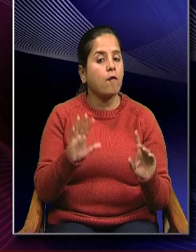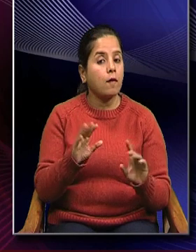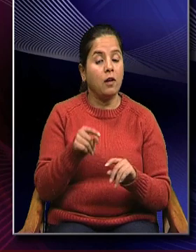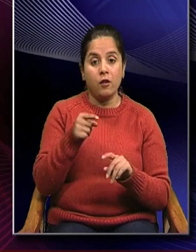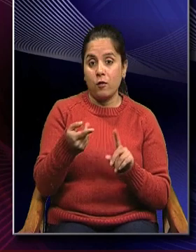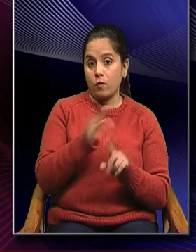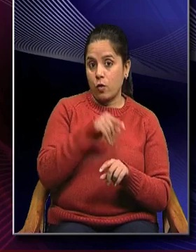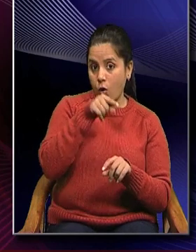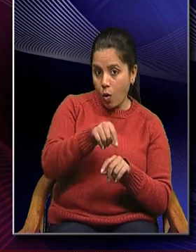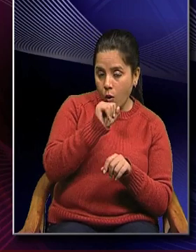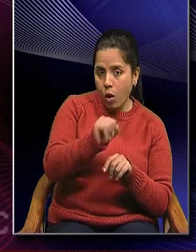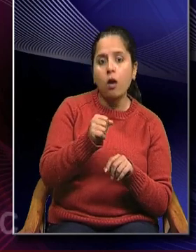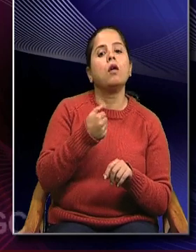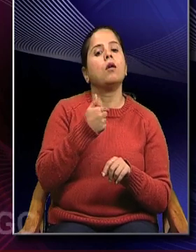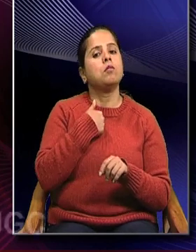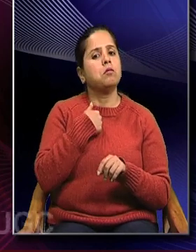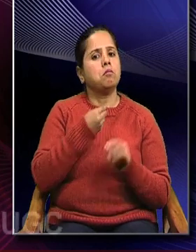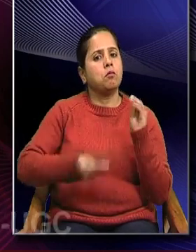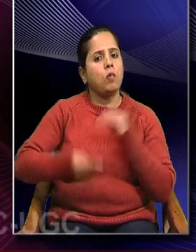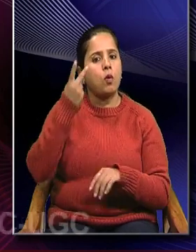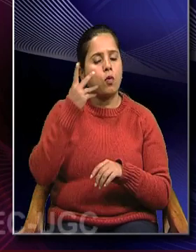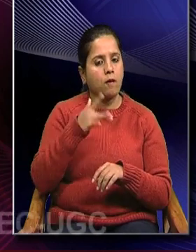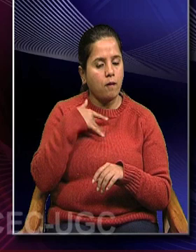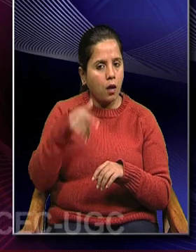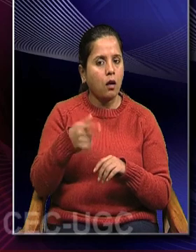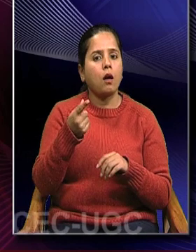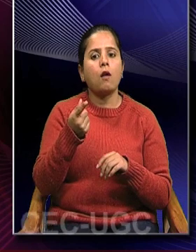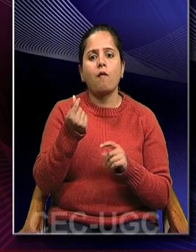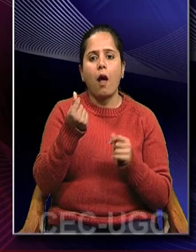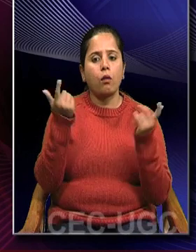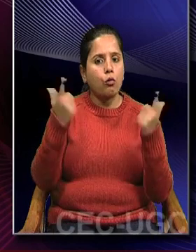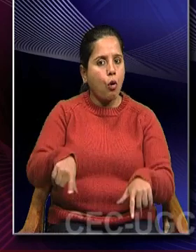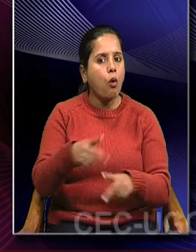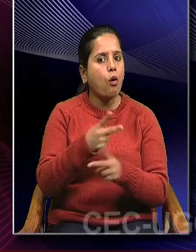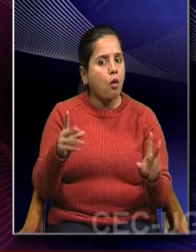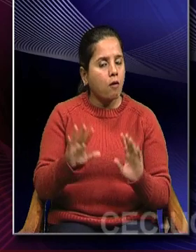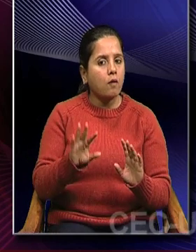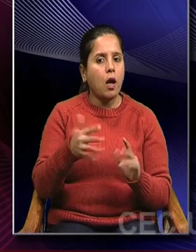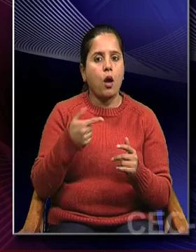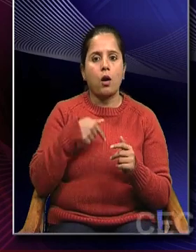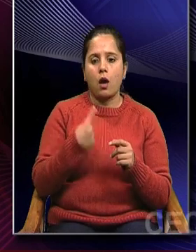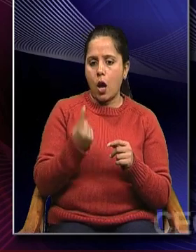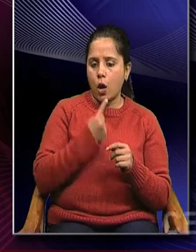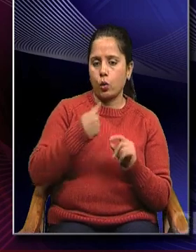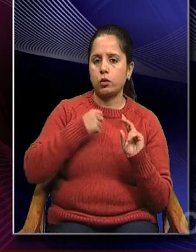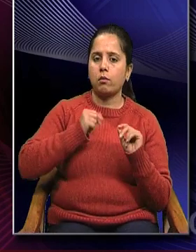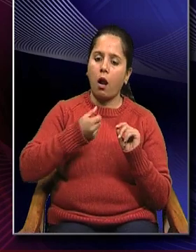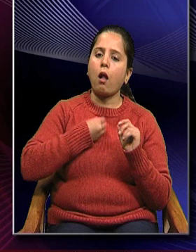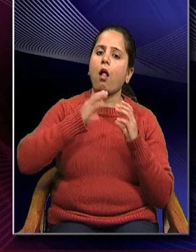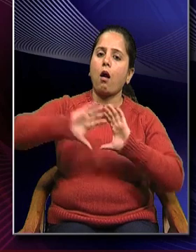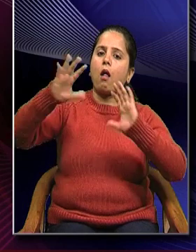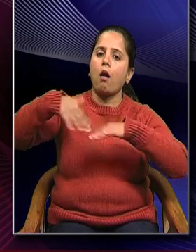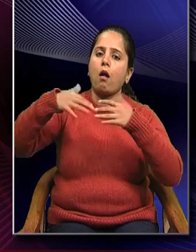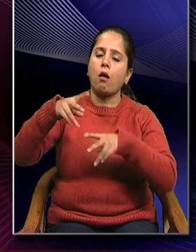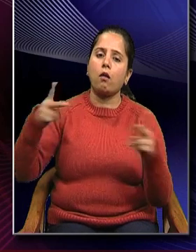Apart from the raw materials, we also find a lot of drain of wealth, how unilateral transfer of capital from India was also